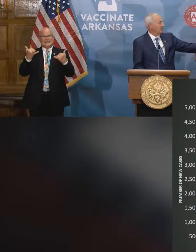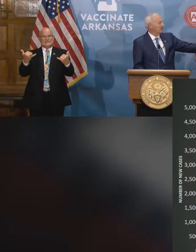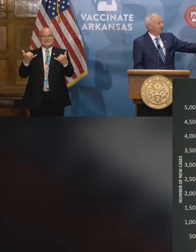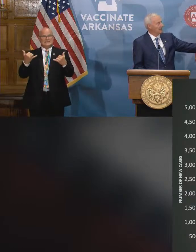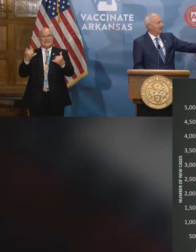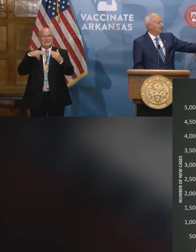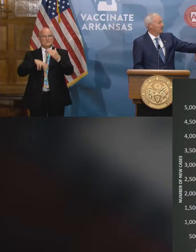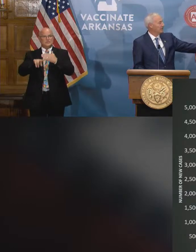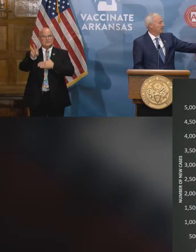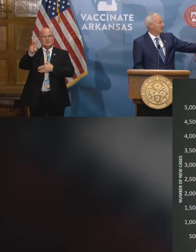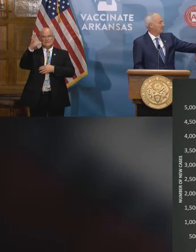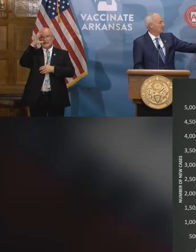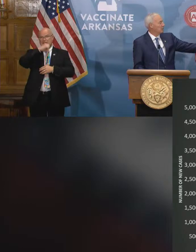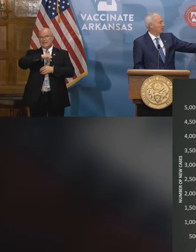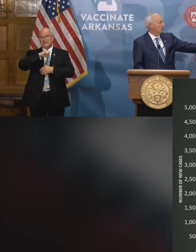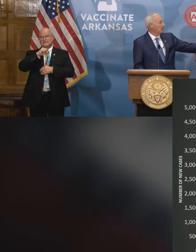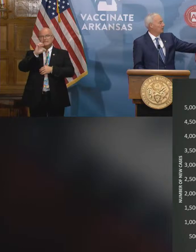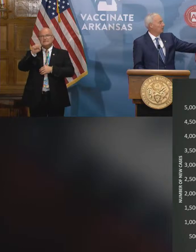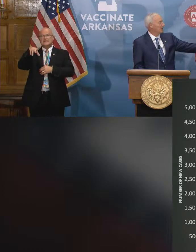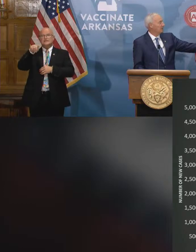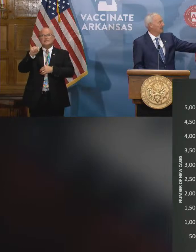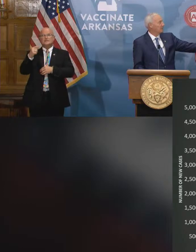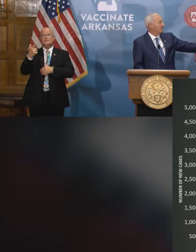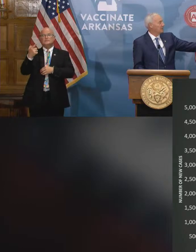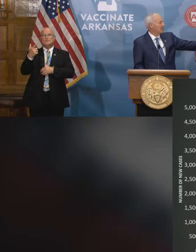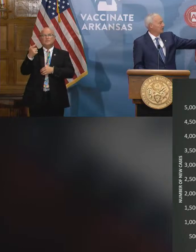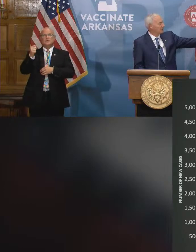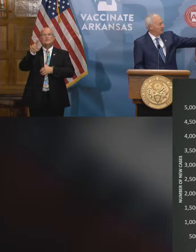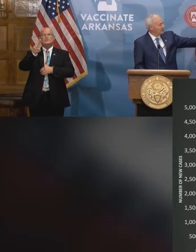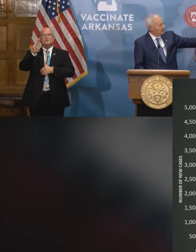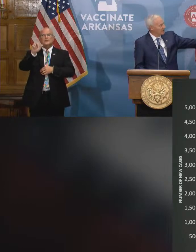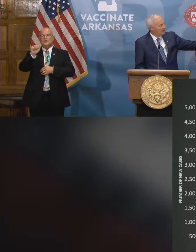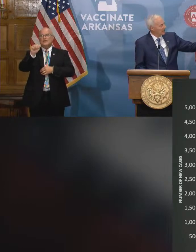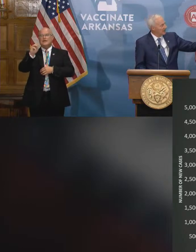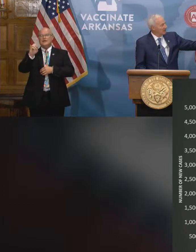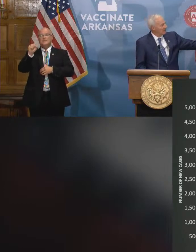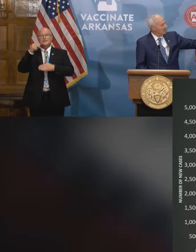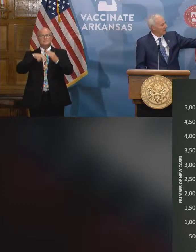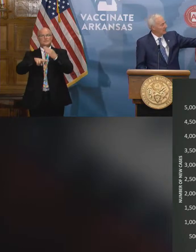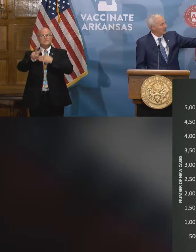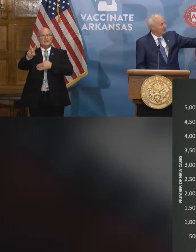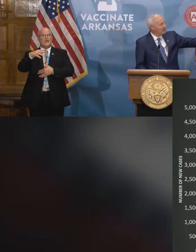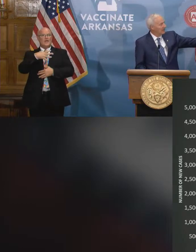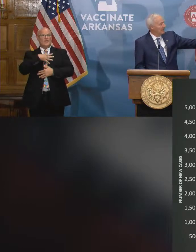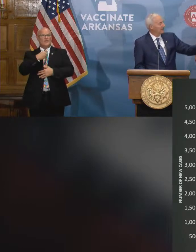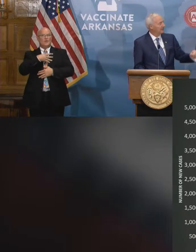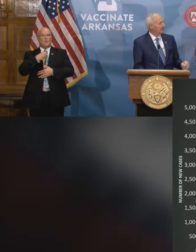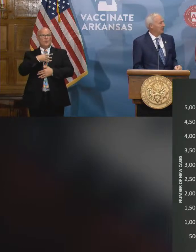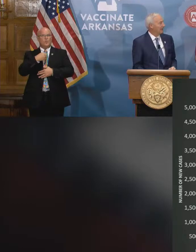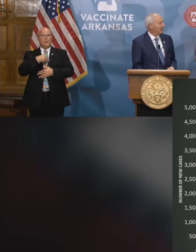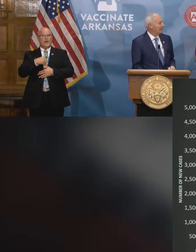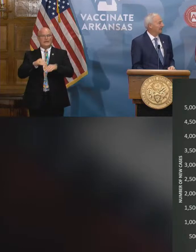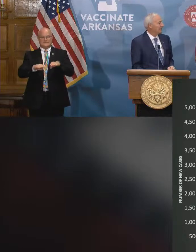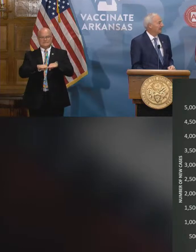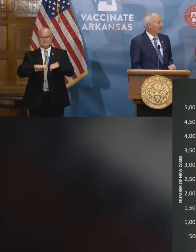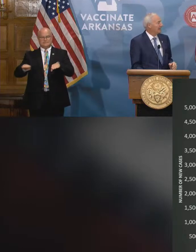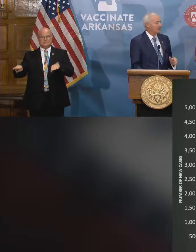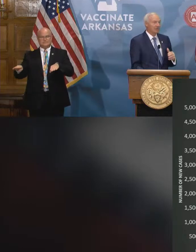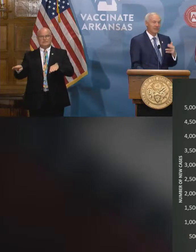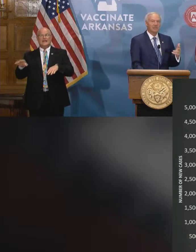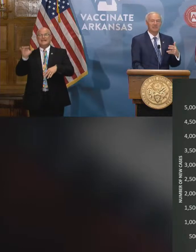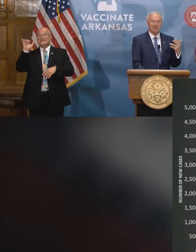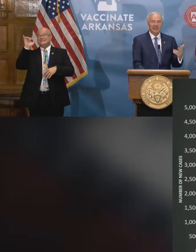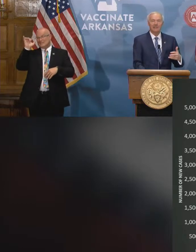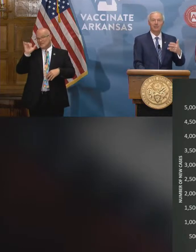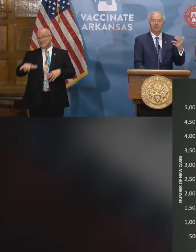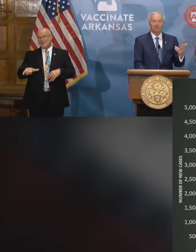today's projection, I guess September 21 UAMS projection is the white dotted line at the very end. And